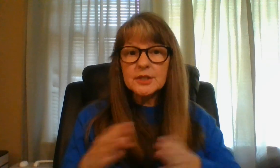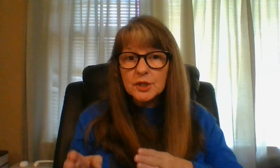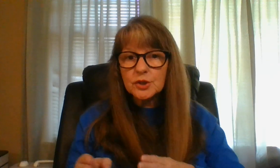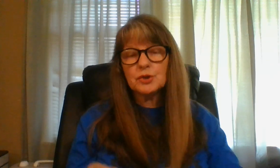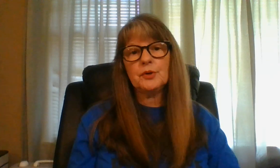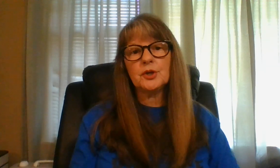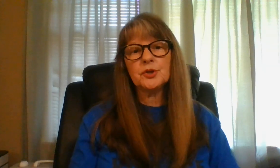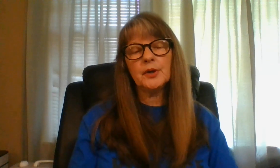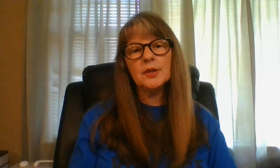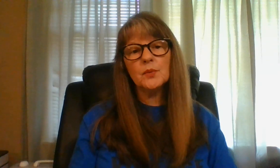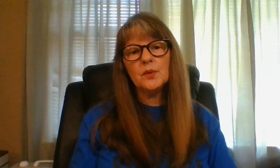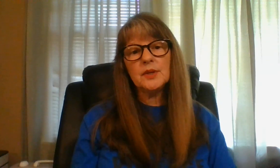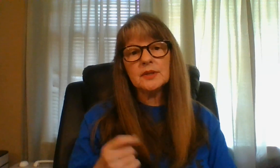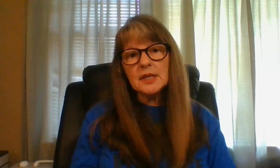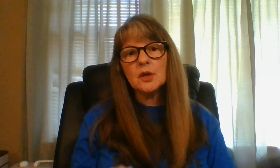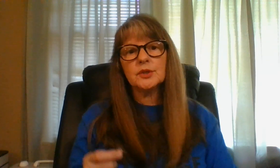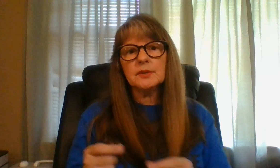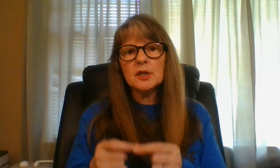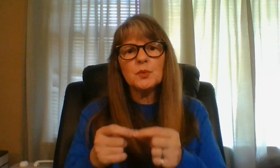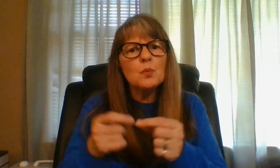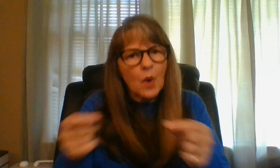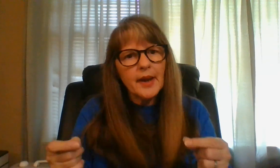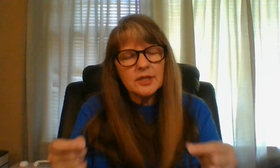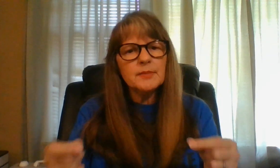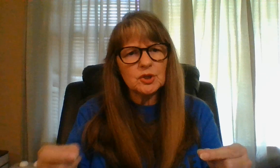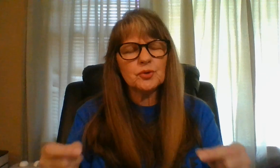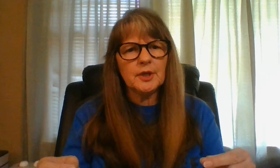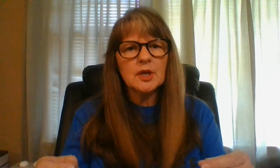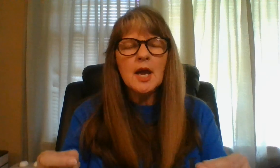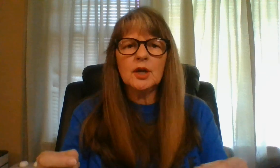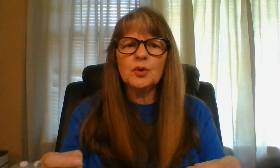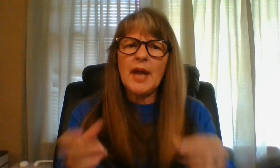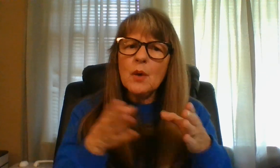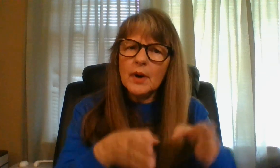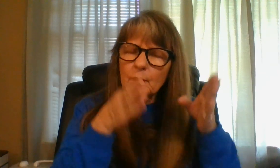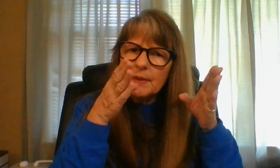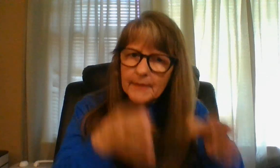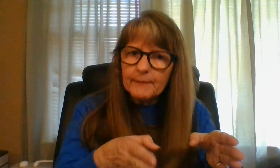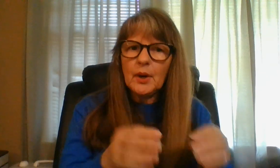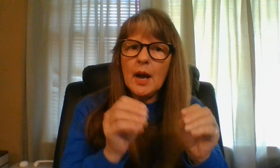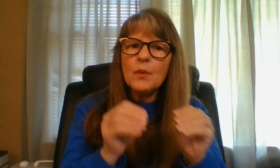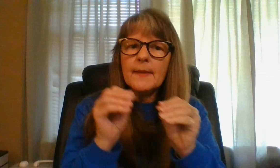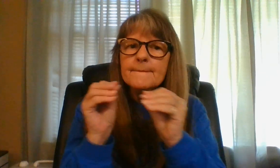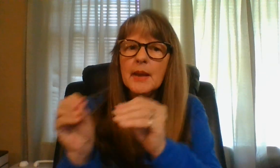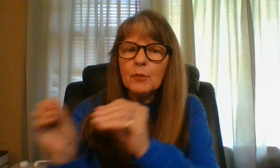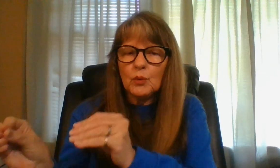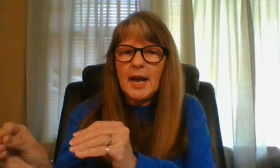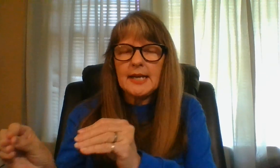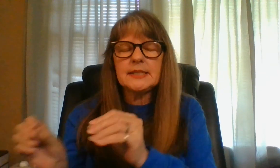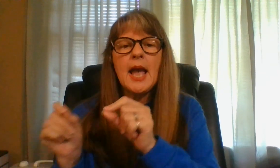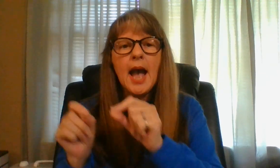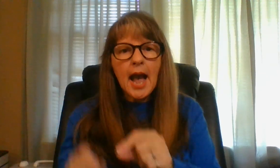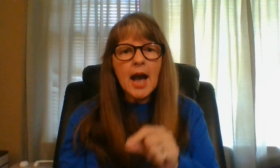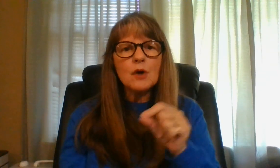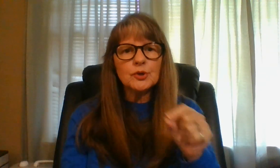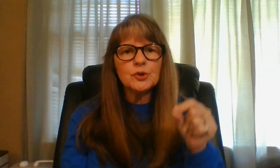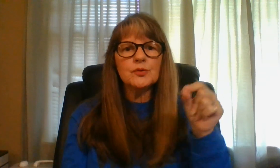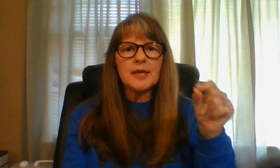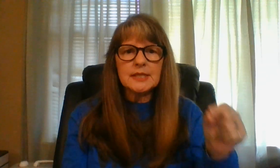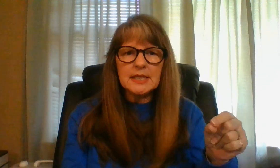sentence structure and the way we think, or sometimes we want it to be strict because you're going, I want to remember, I want to memorize how to do that